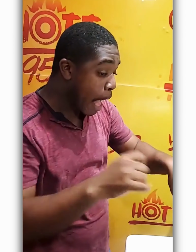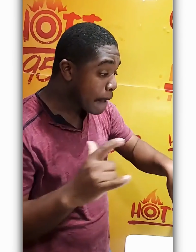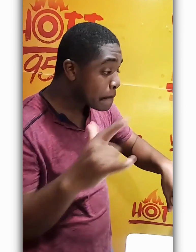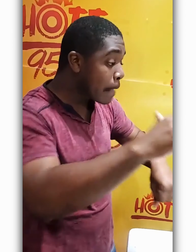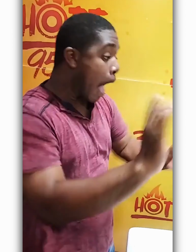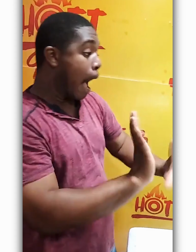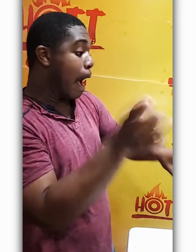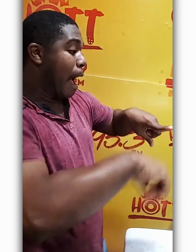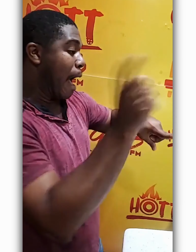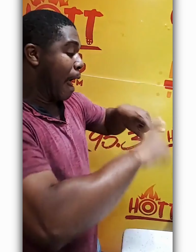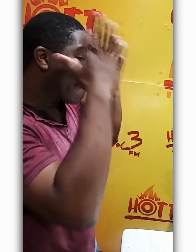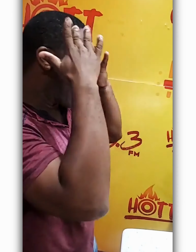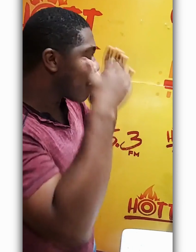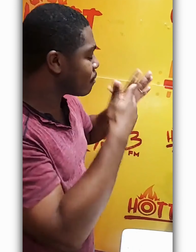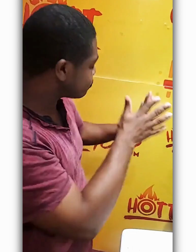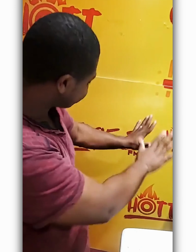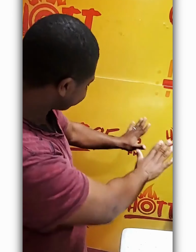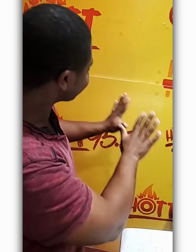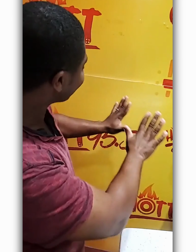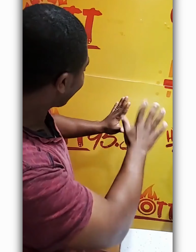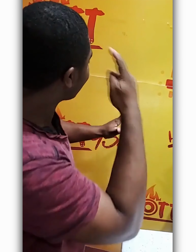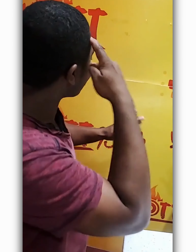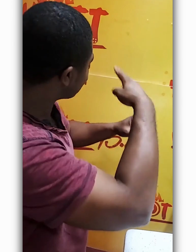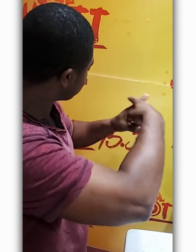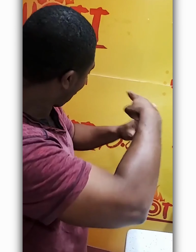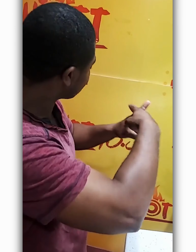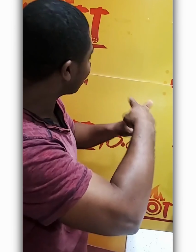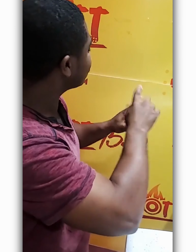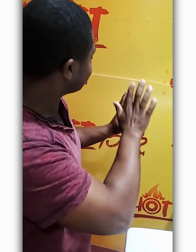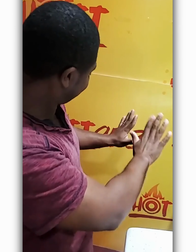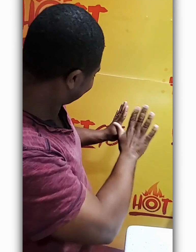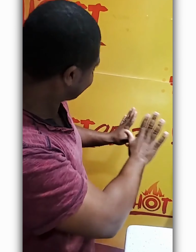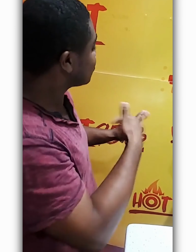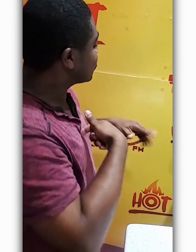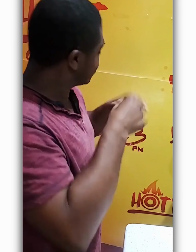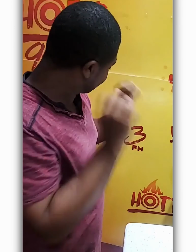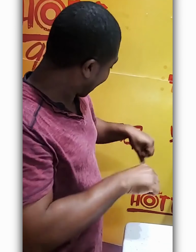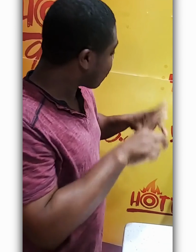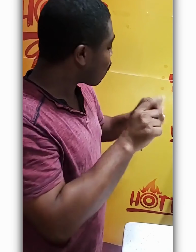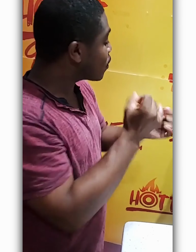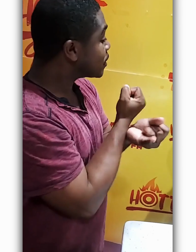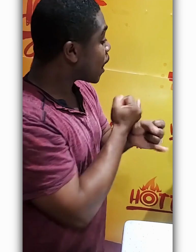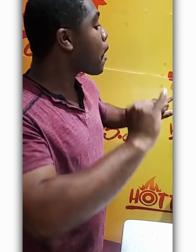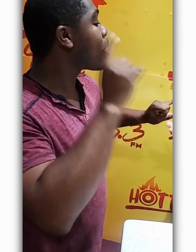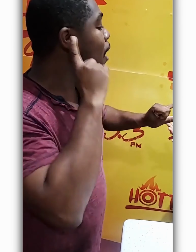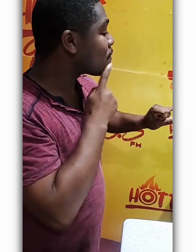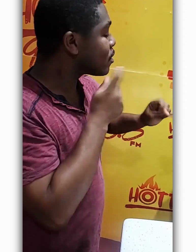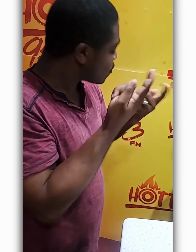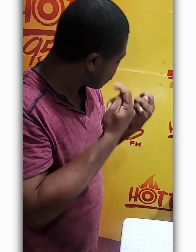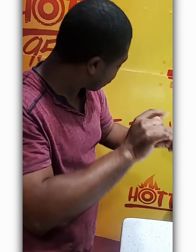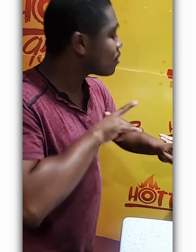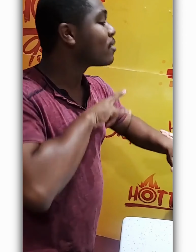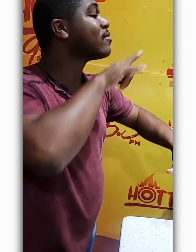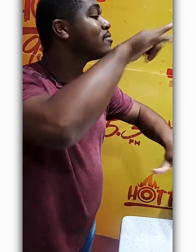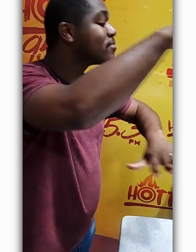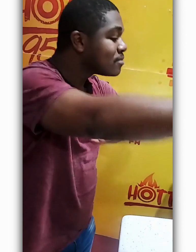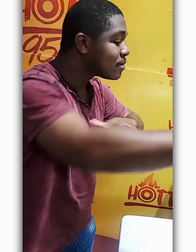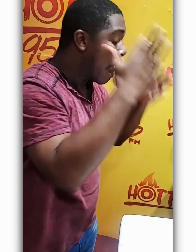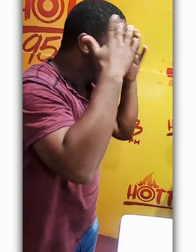My family would worry, oh no, he's deaf, I'm really concerned, and I'll tell them, think positive, I can do it, I am independent. So